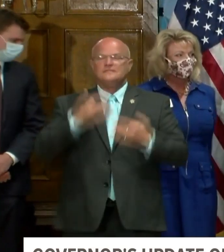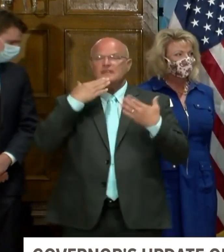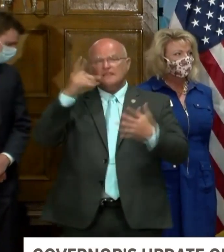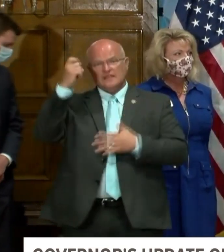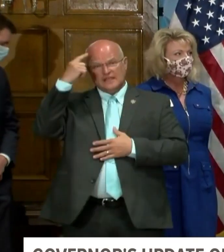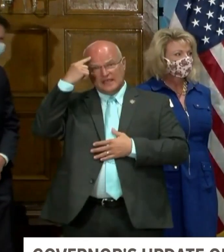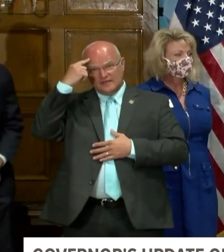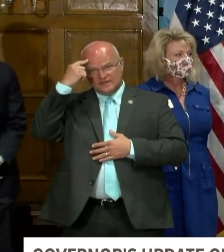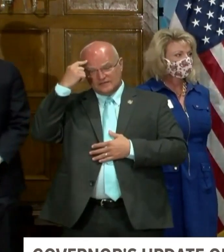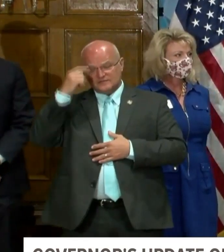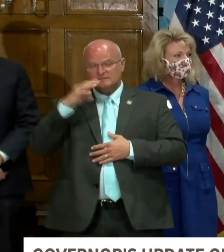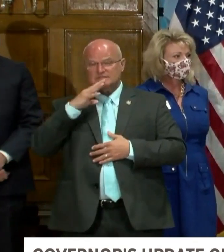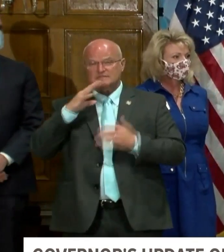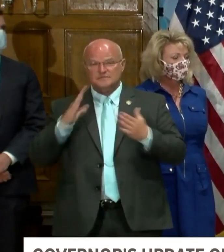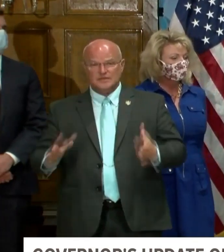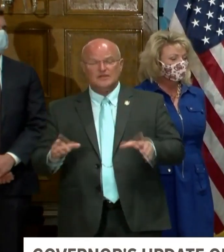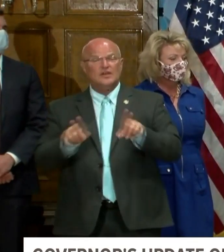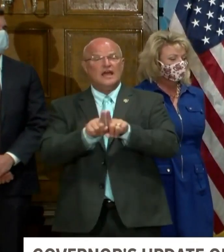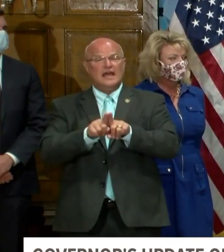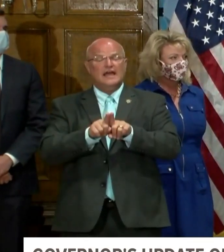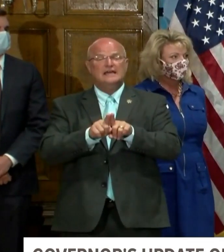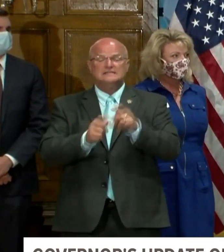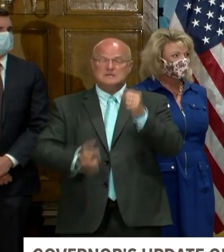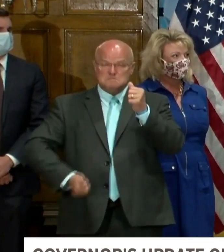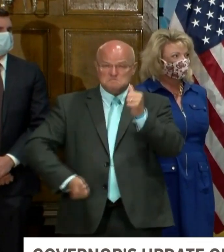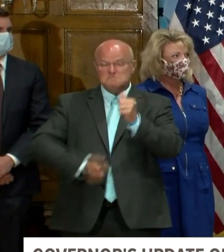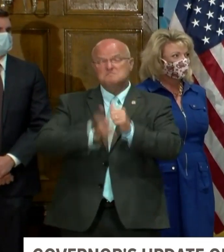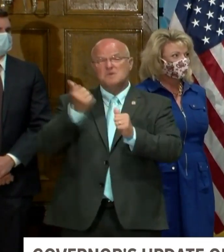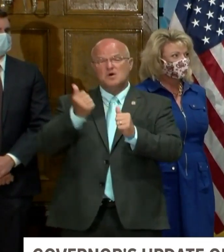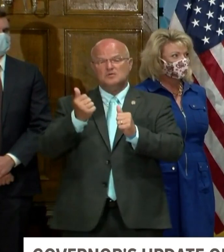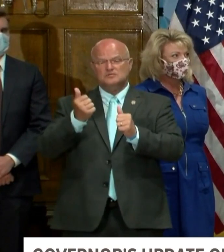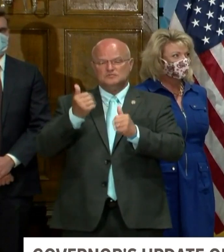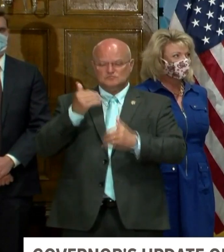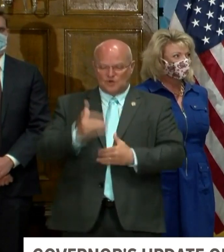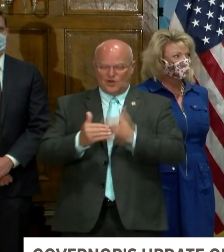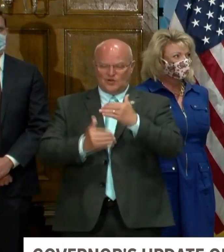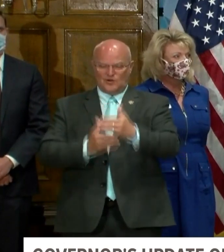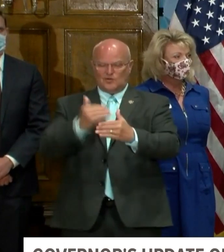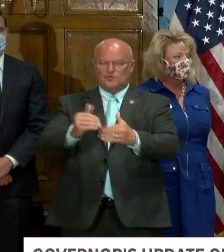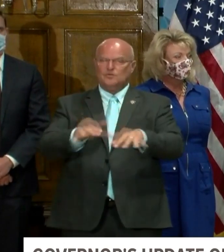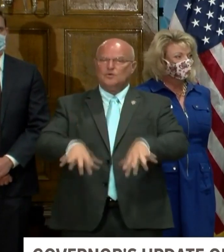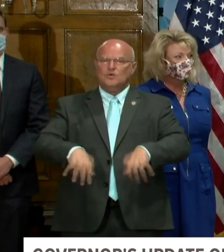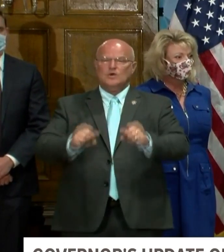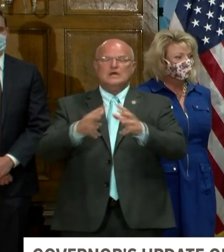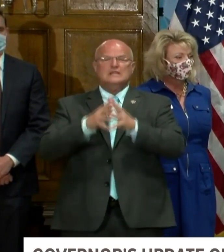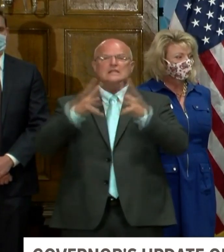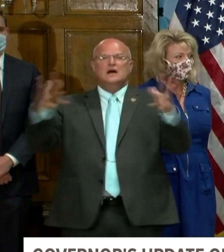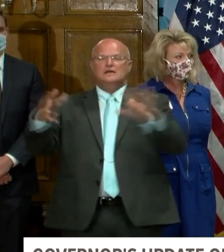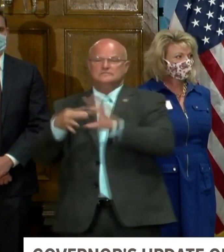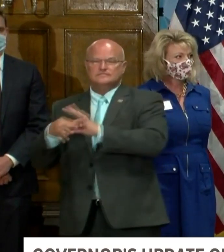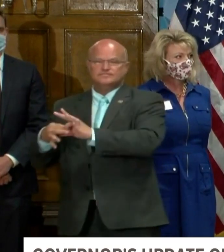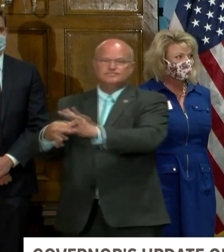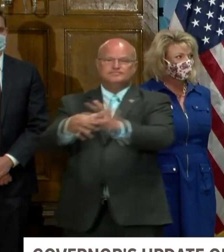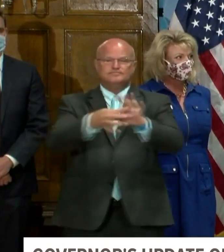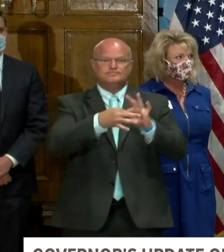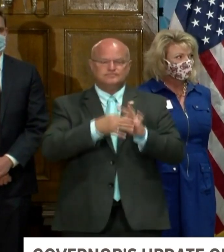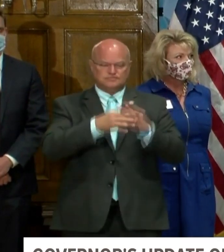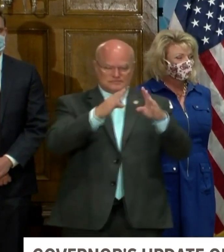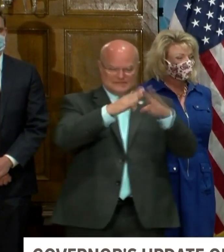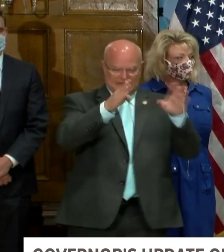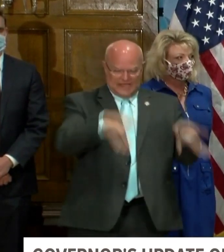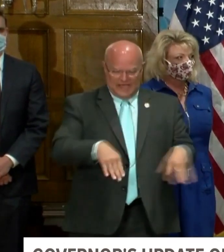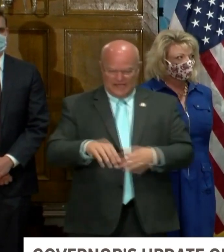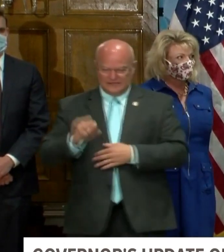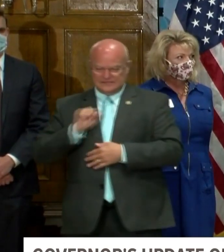Thank you, Governor and Mr. Speaker. And as in the cases of most progress, it really took a lot of cooperation between both the House and the